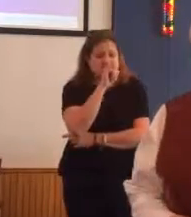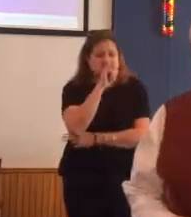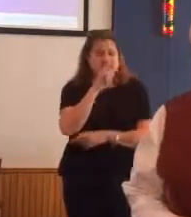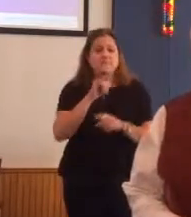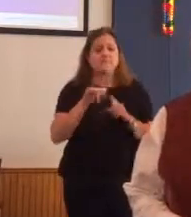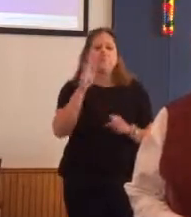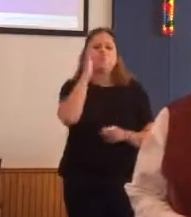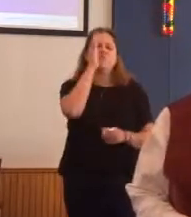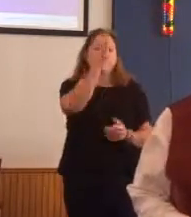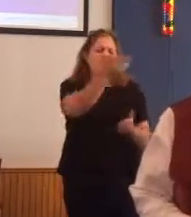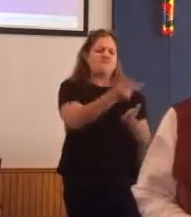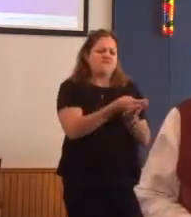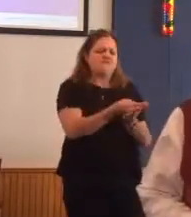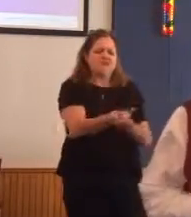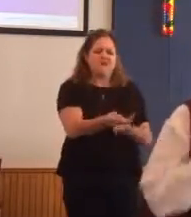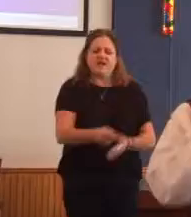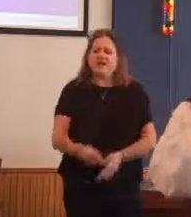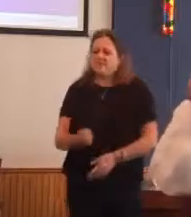fatal.